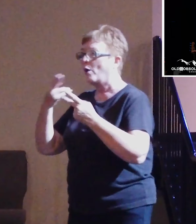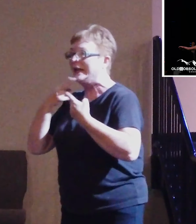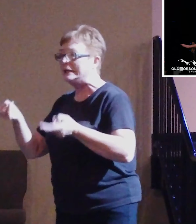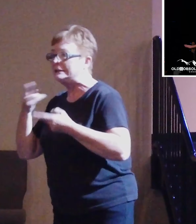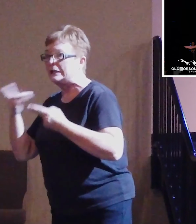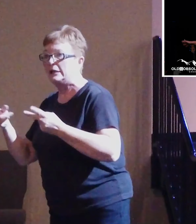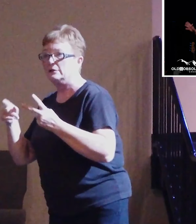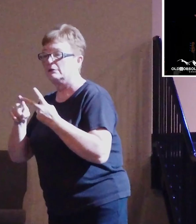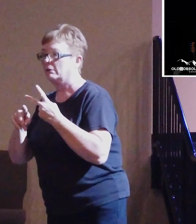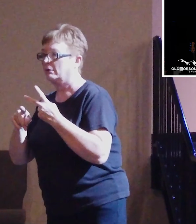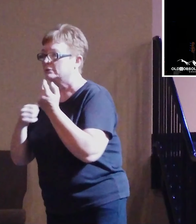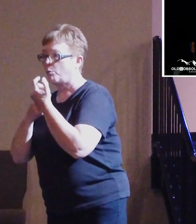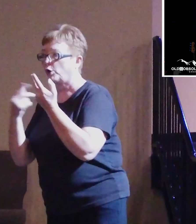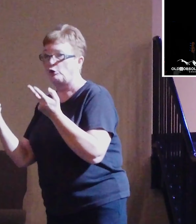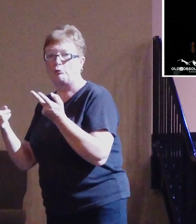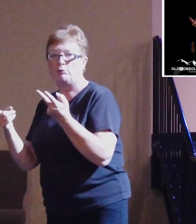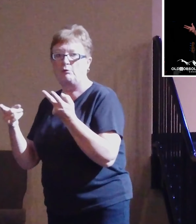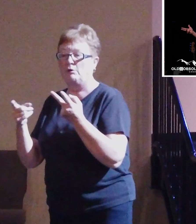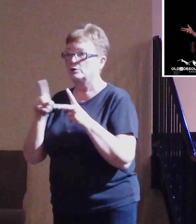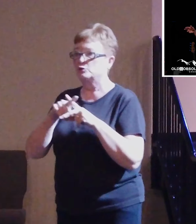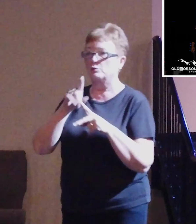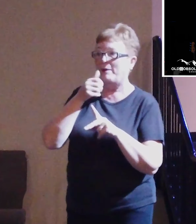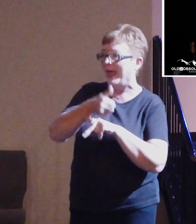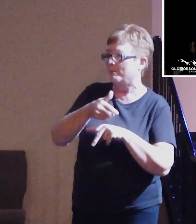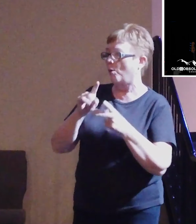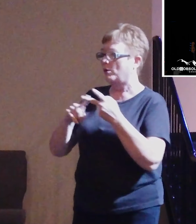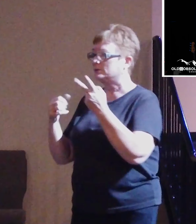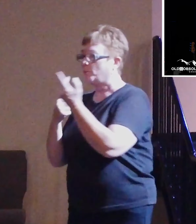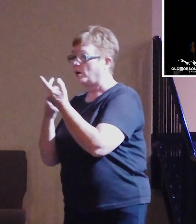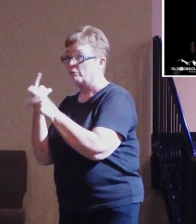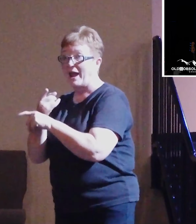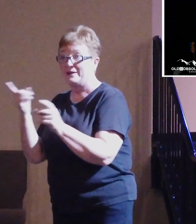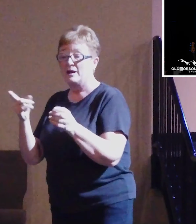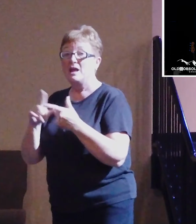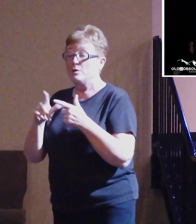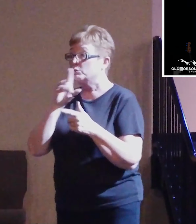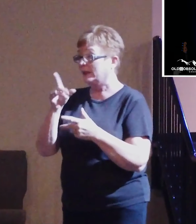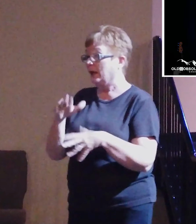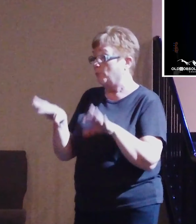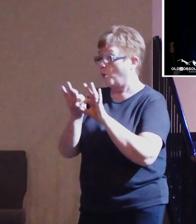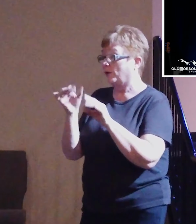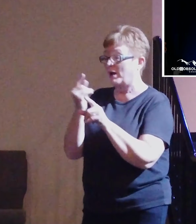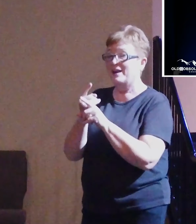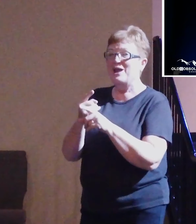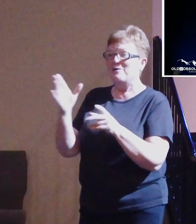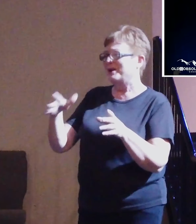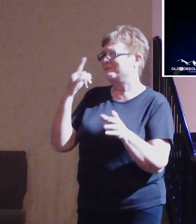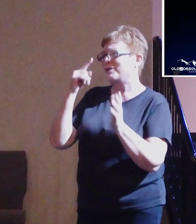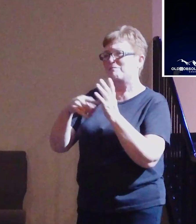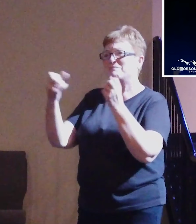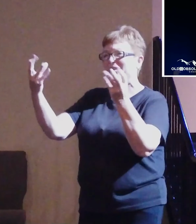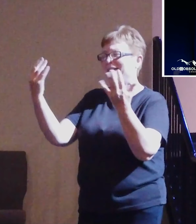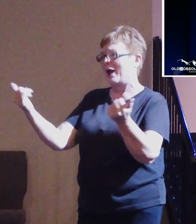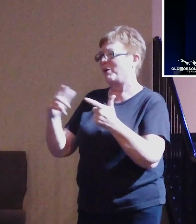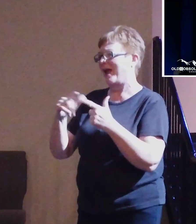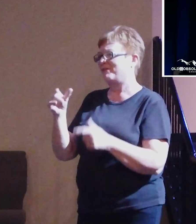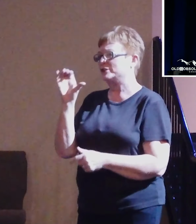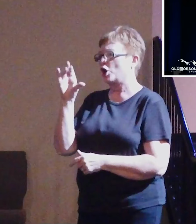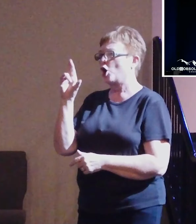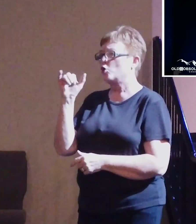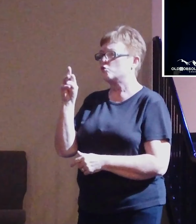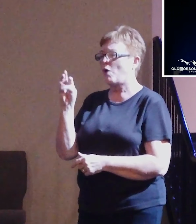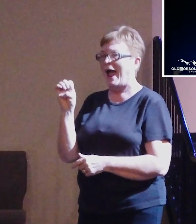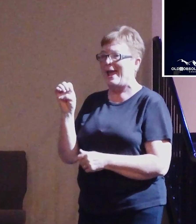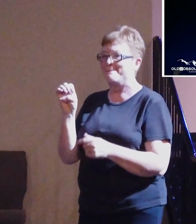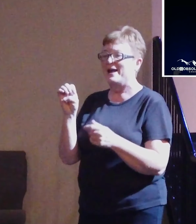foundational. Now, we've sort of forgotten how important this is in modern times because we have all these crime scene investigators. And they